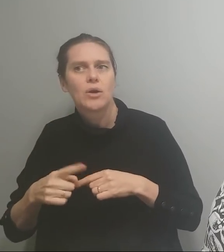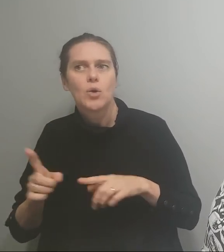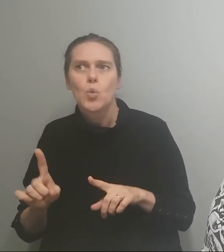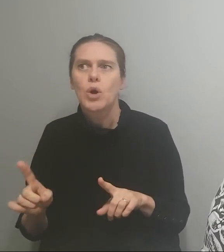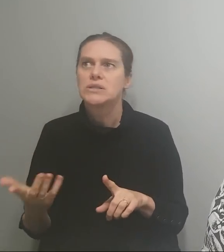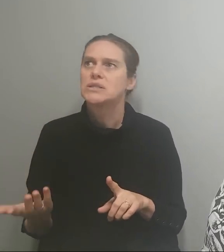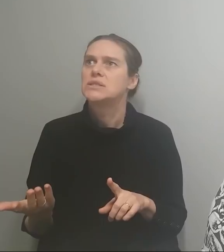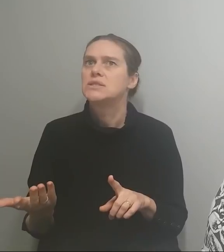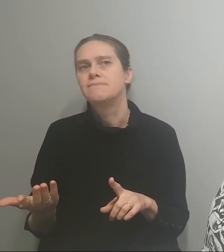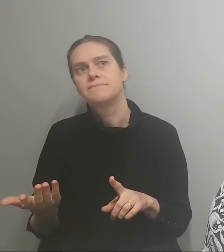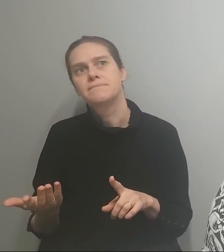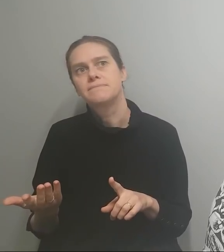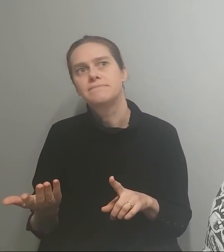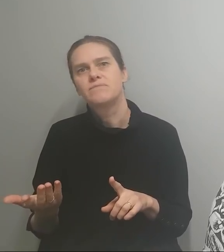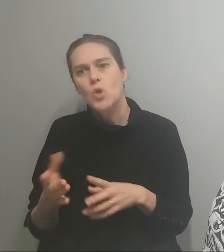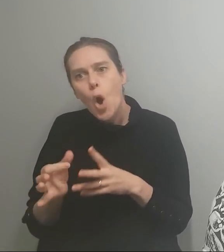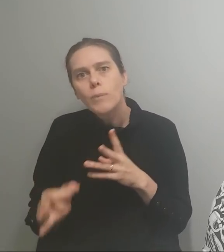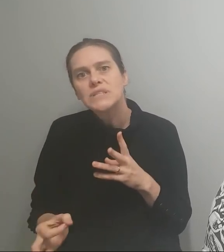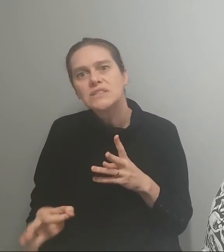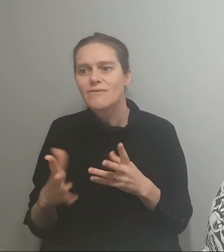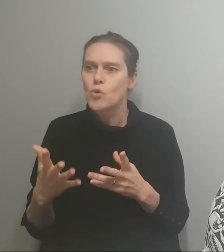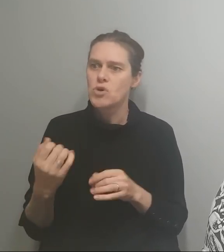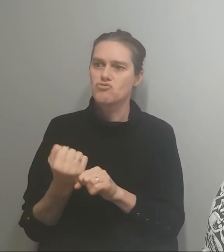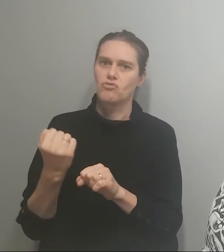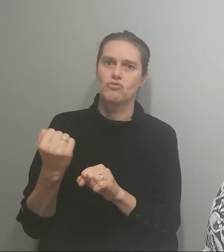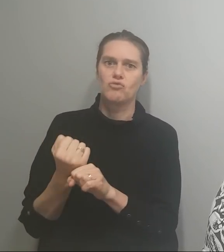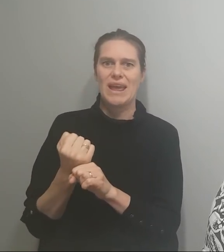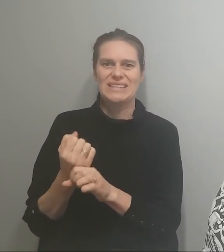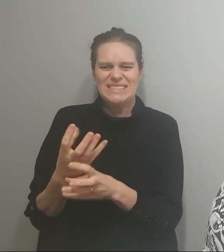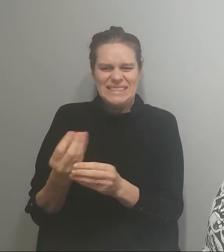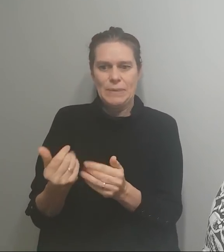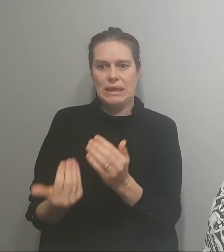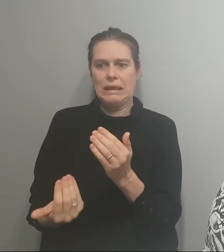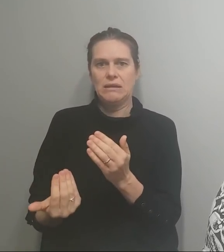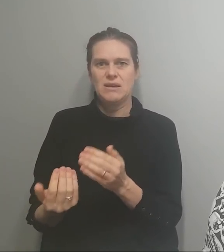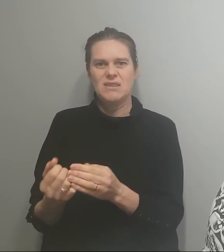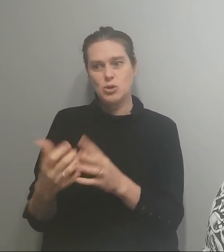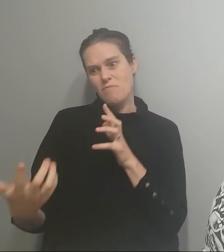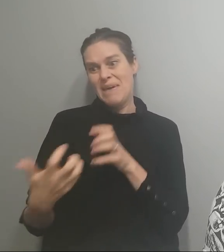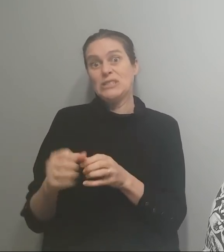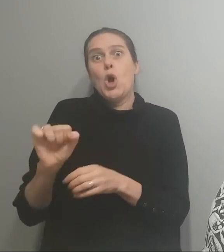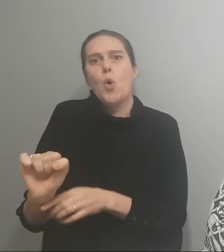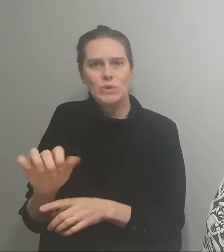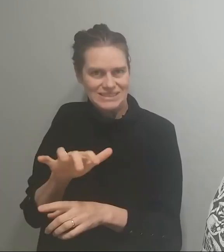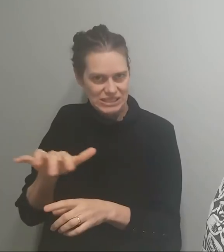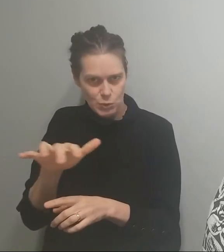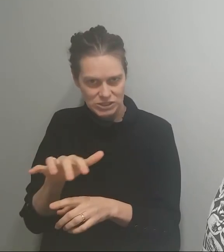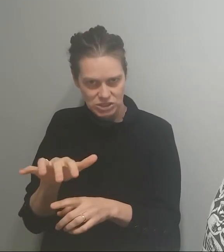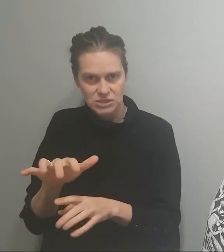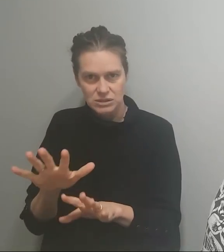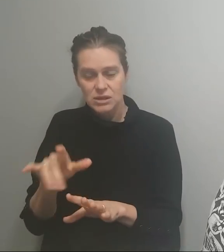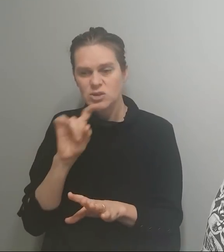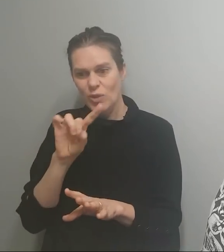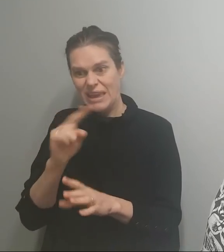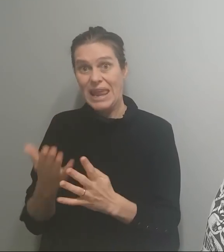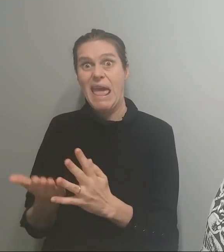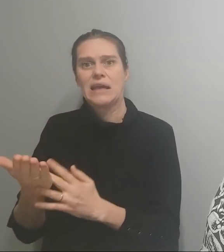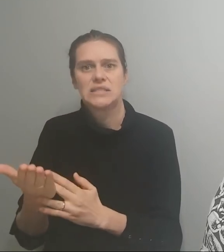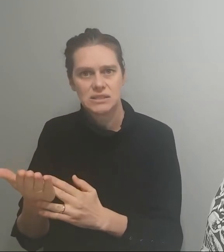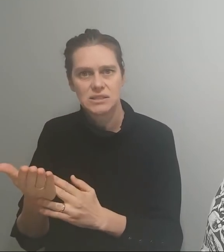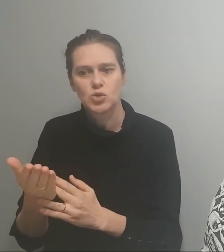the options to create something that works for the disabled person and whānau, and they'll have an access to a connector with